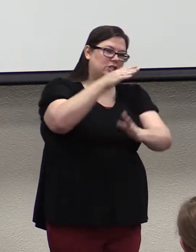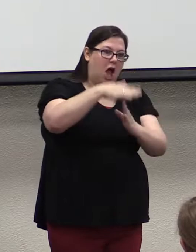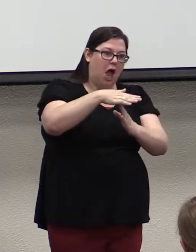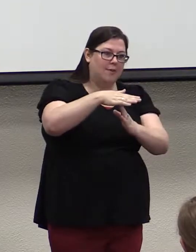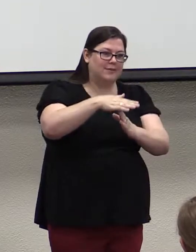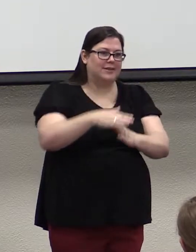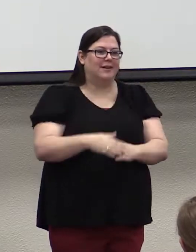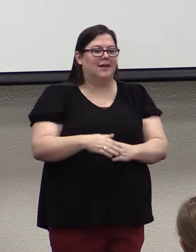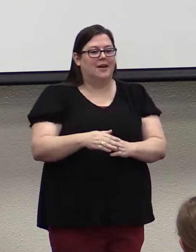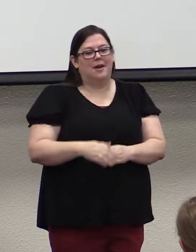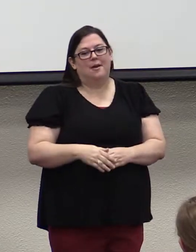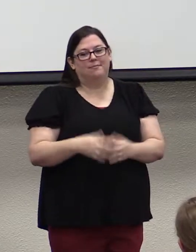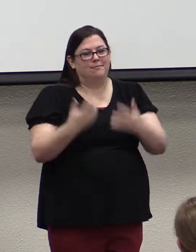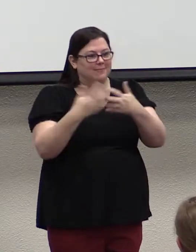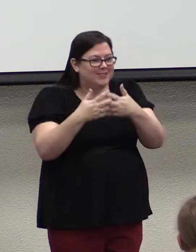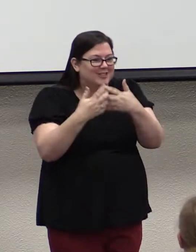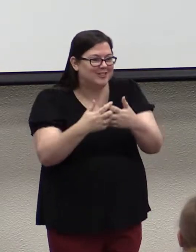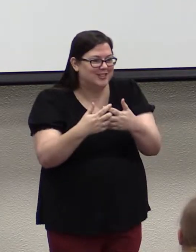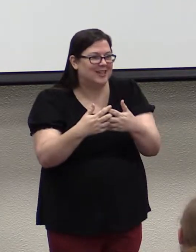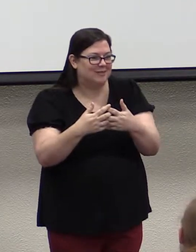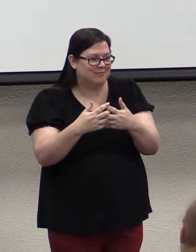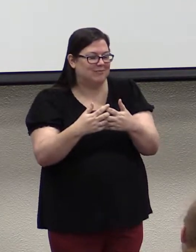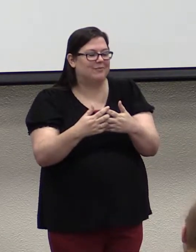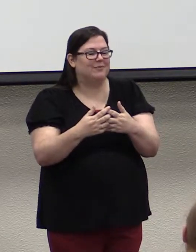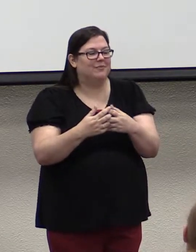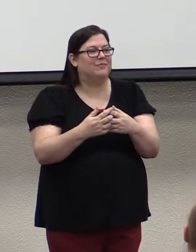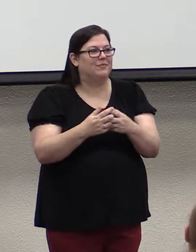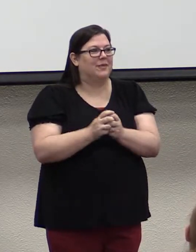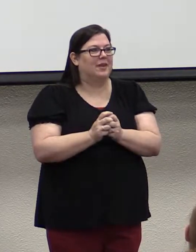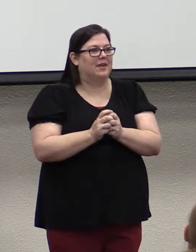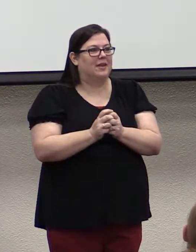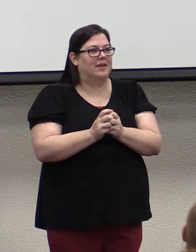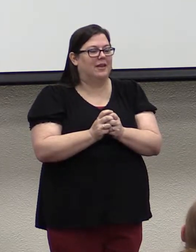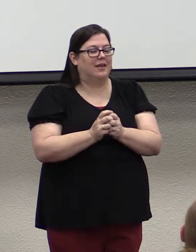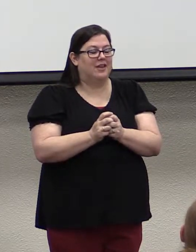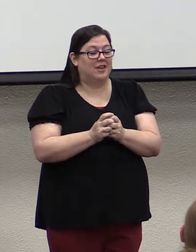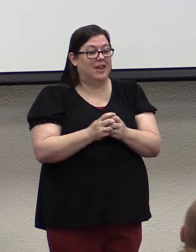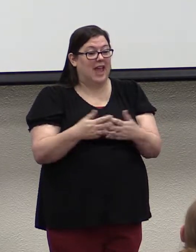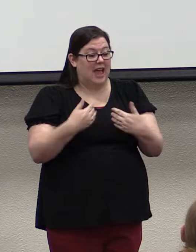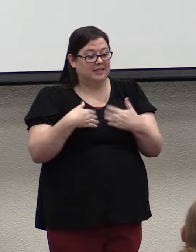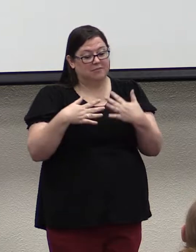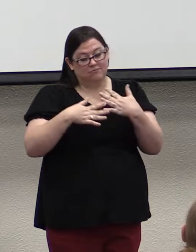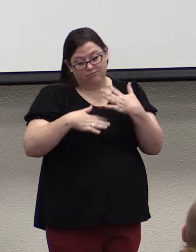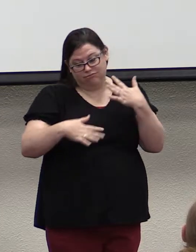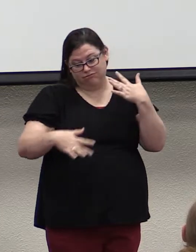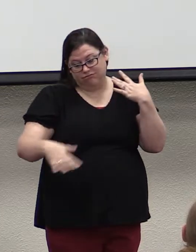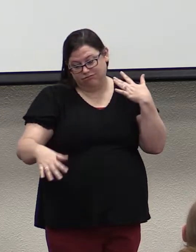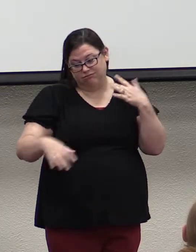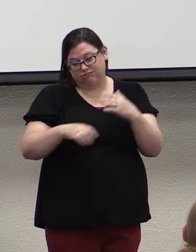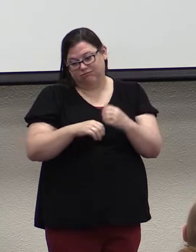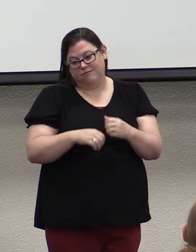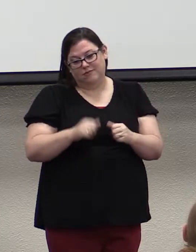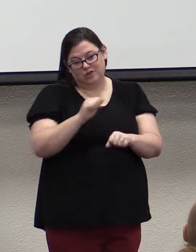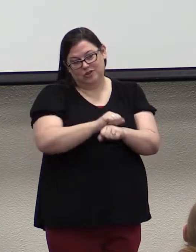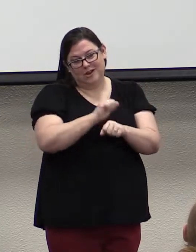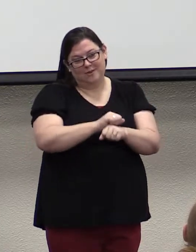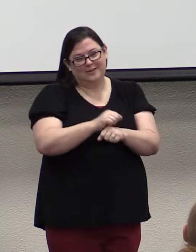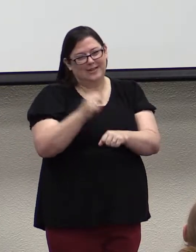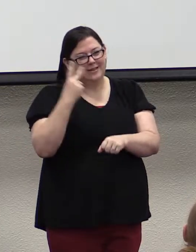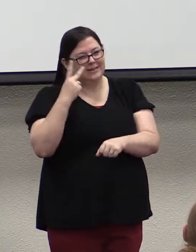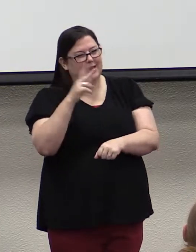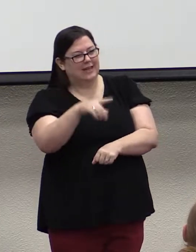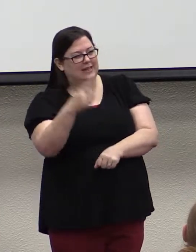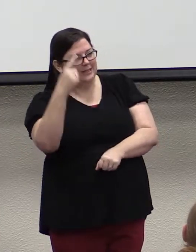technician. You can almost look at that list of jobs and see his mind turning,